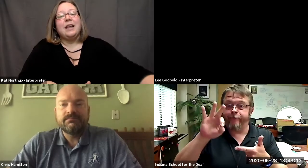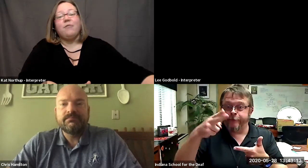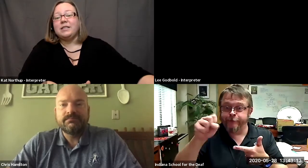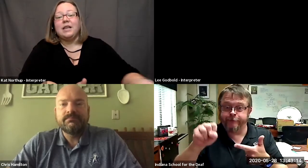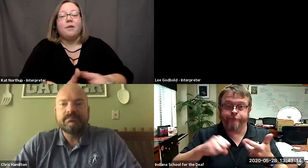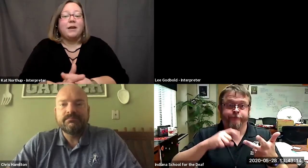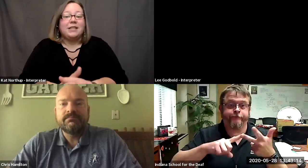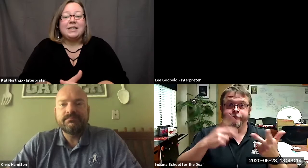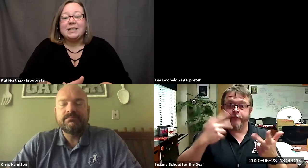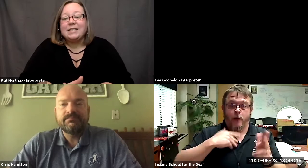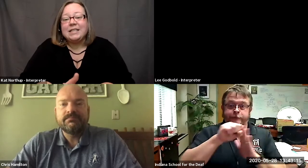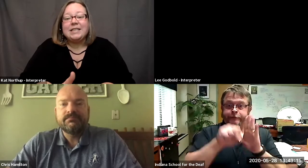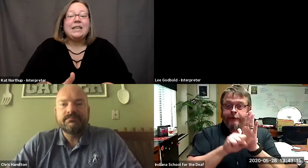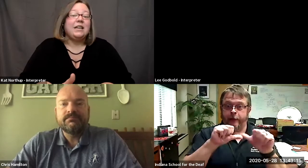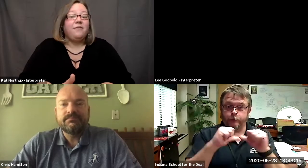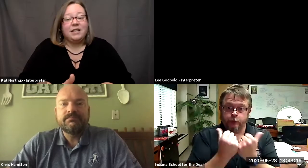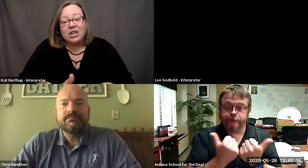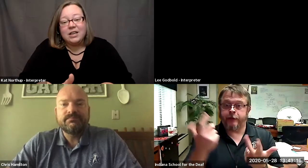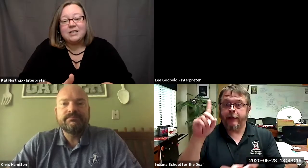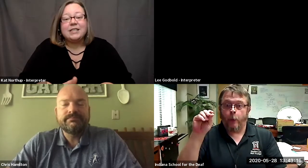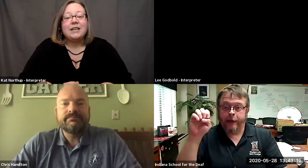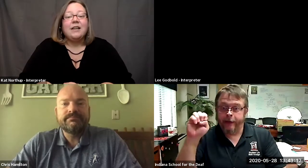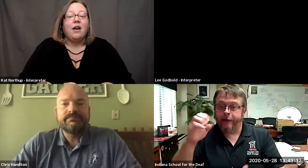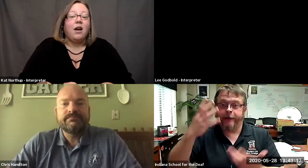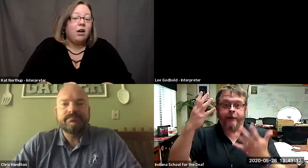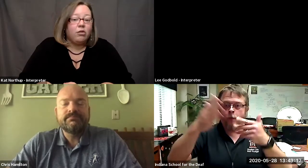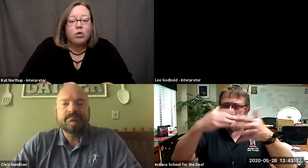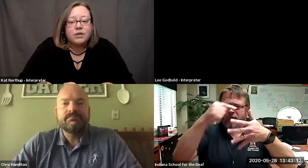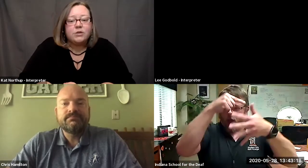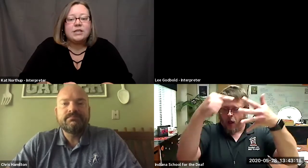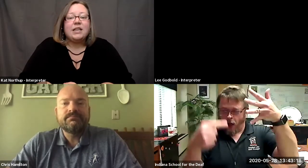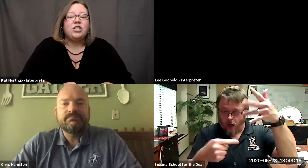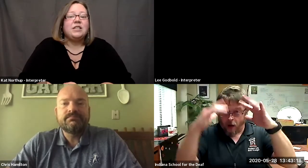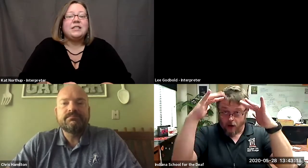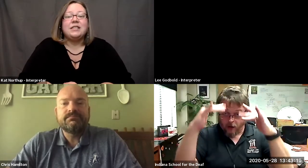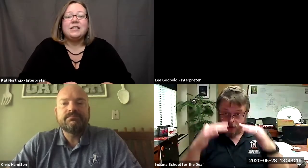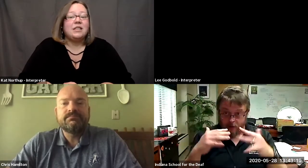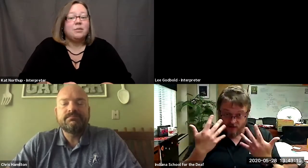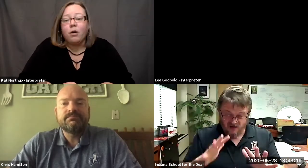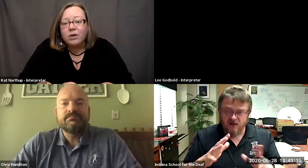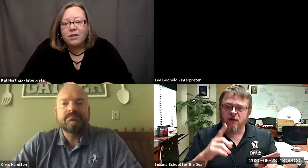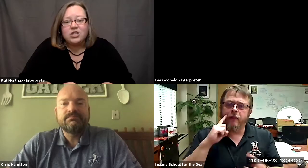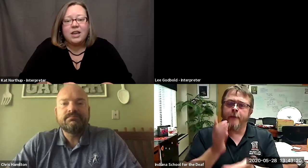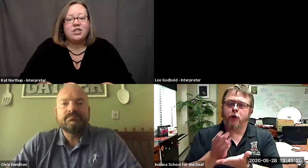have been set up by the CDC, NSHS, local associations, the Department of